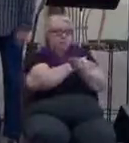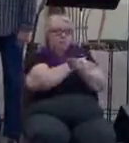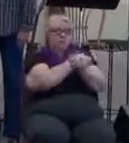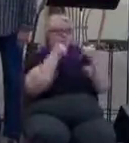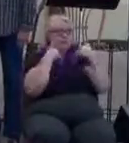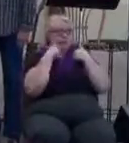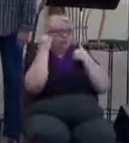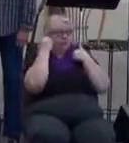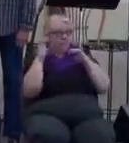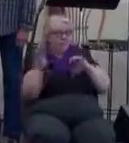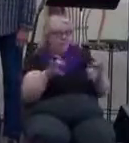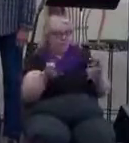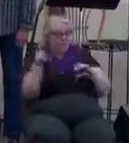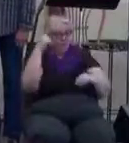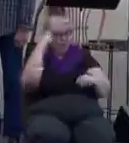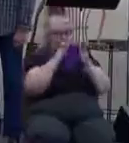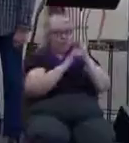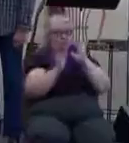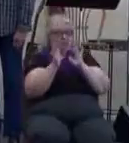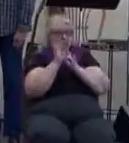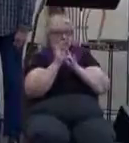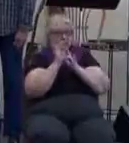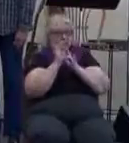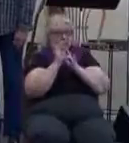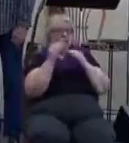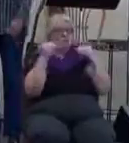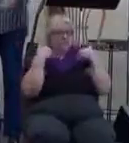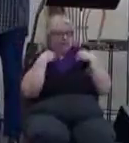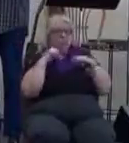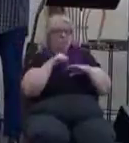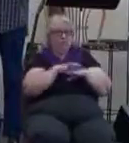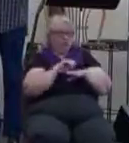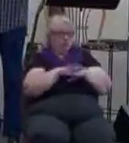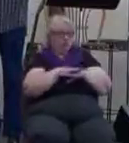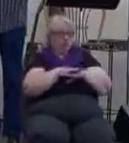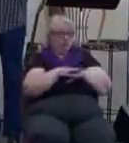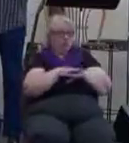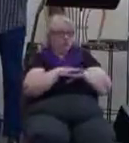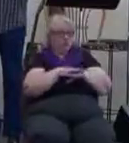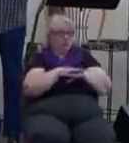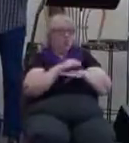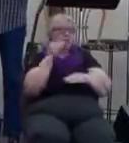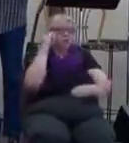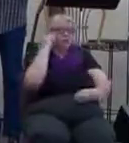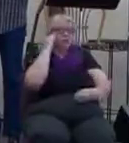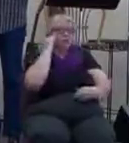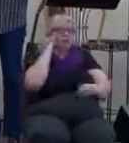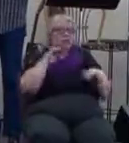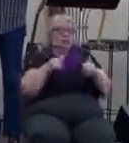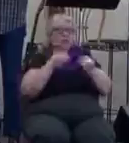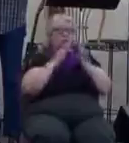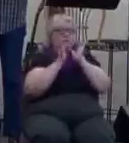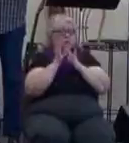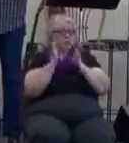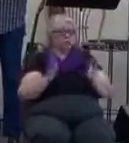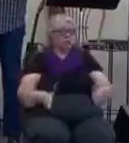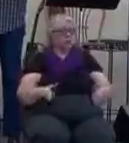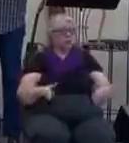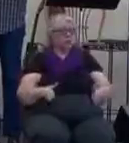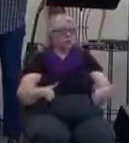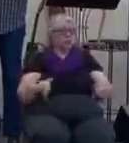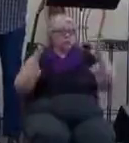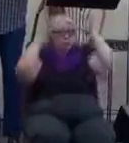Jesus? They're influential. Do you know how a Christian president could influence the world with